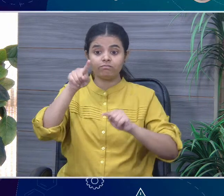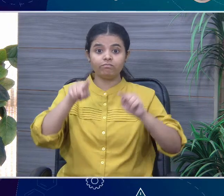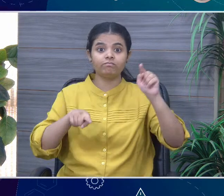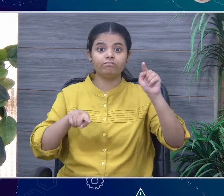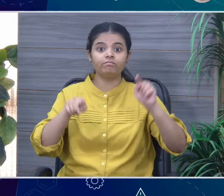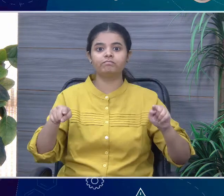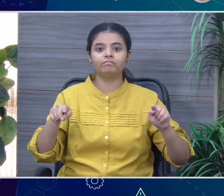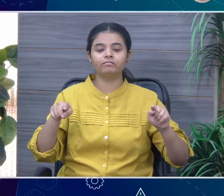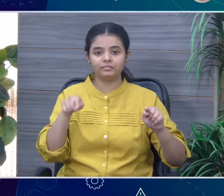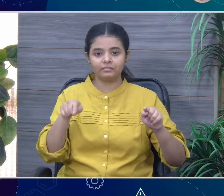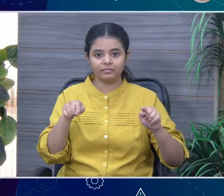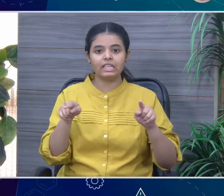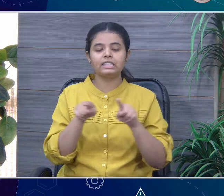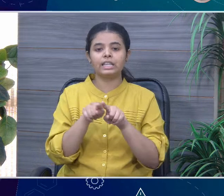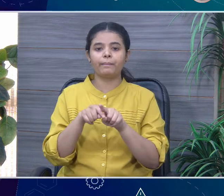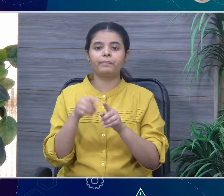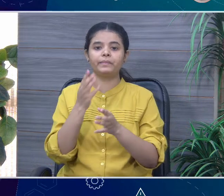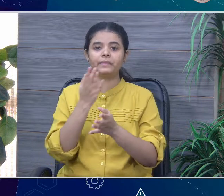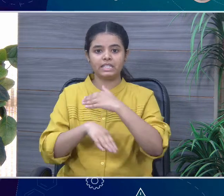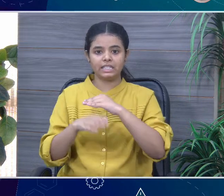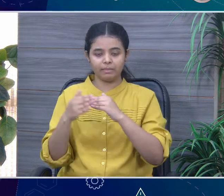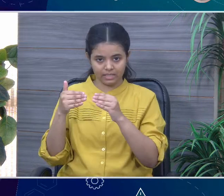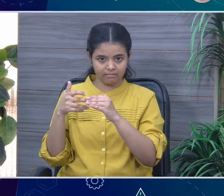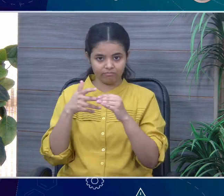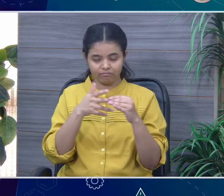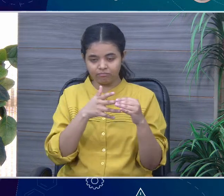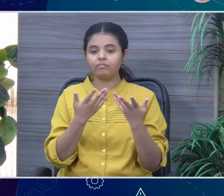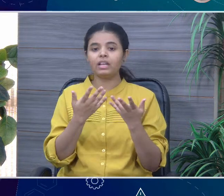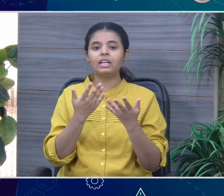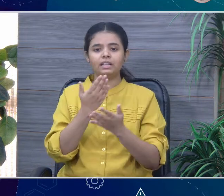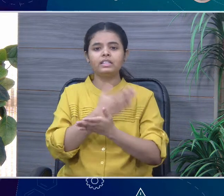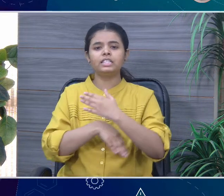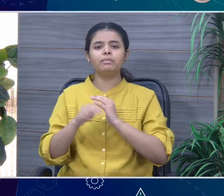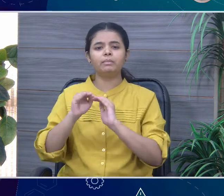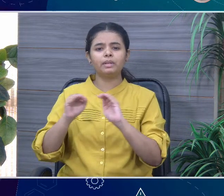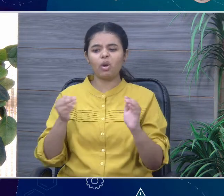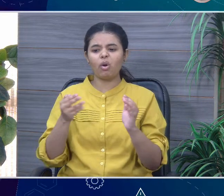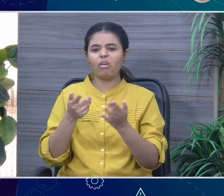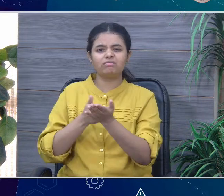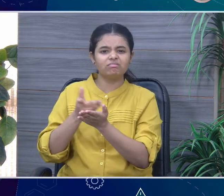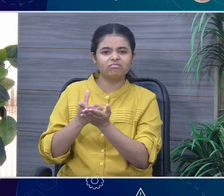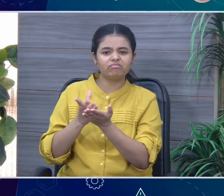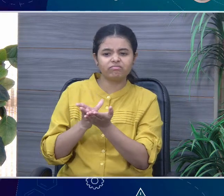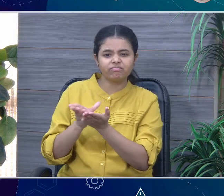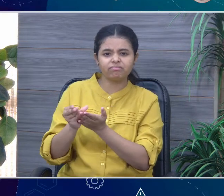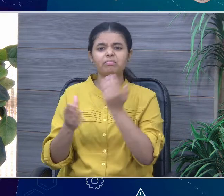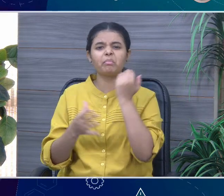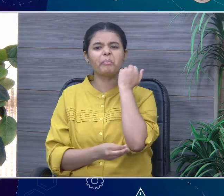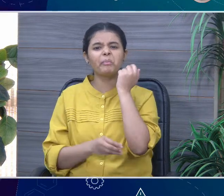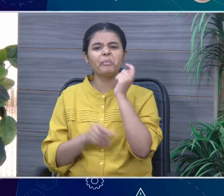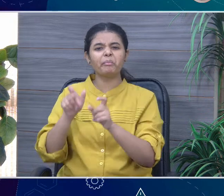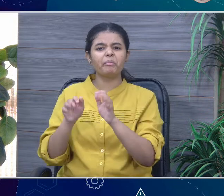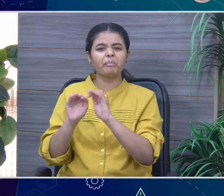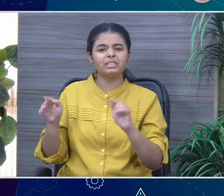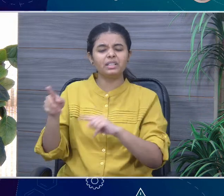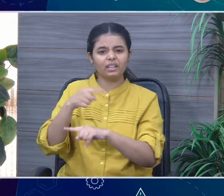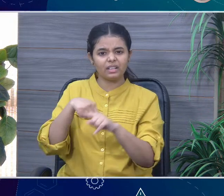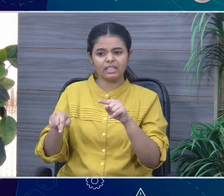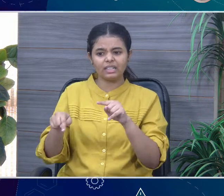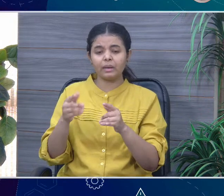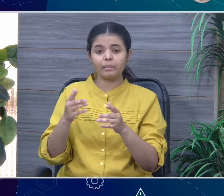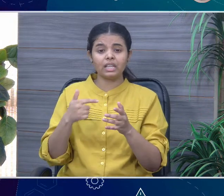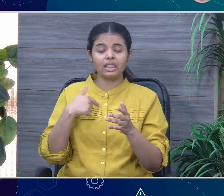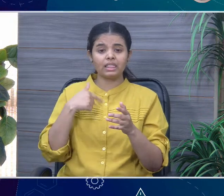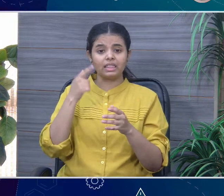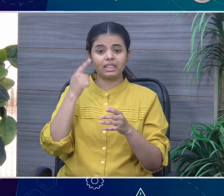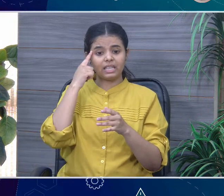the children with impairment, children from marginalized backgrounds. These are those children who have been excluded